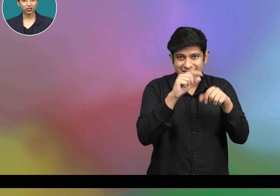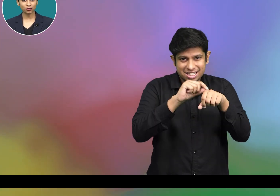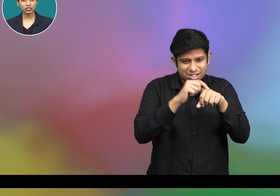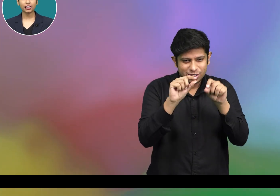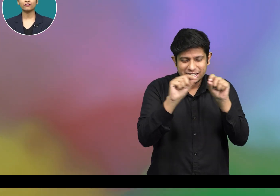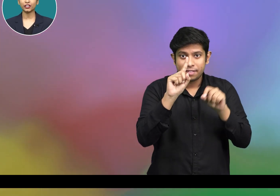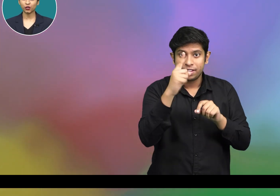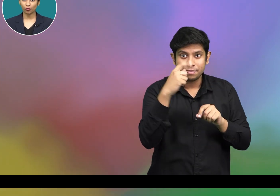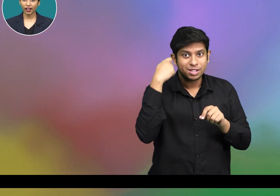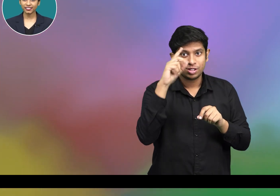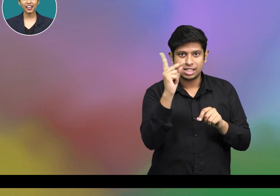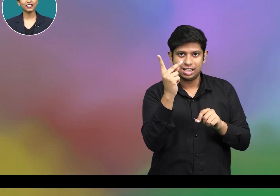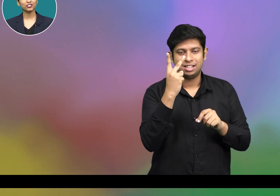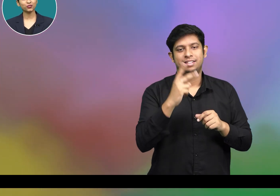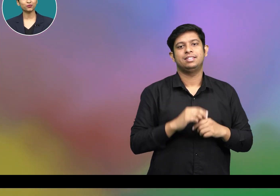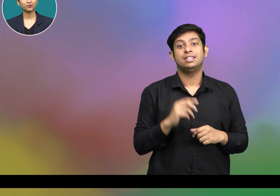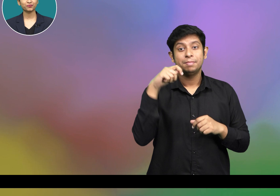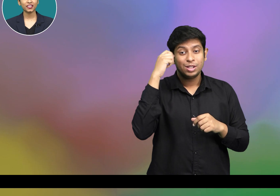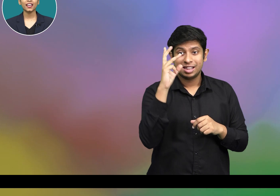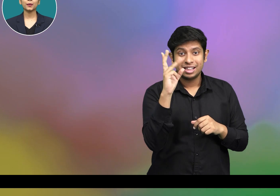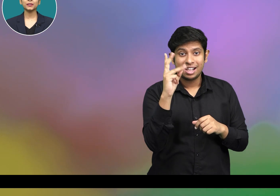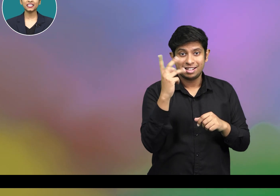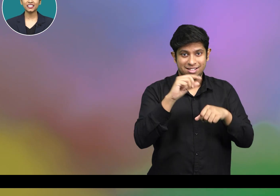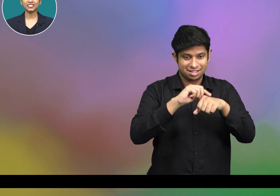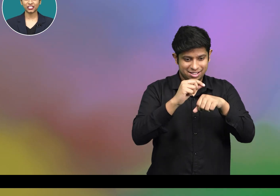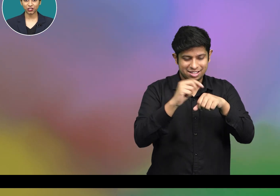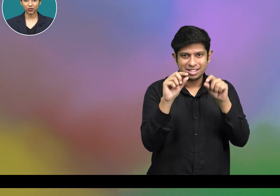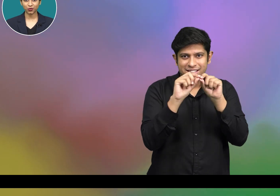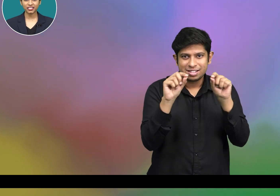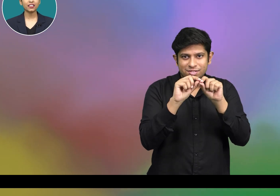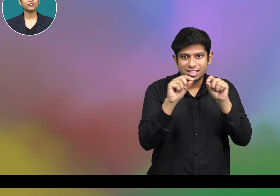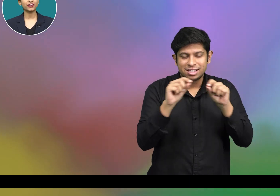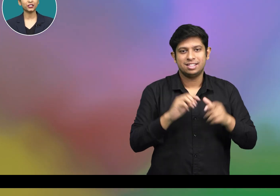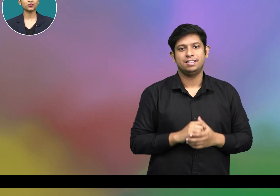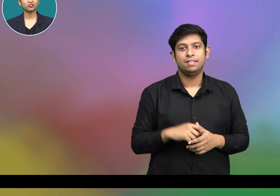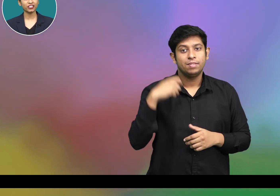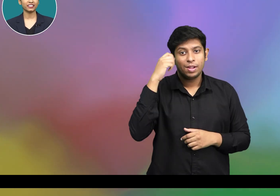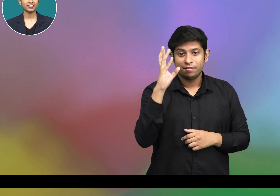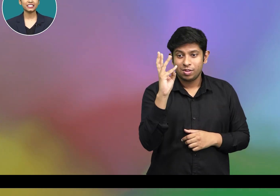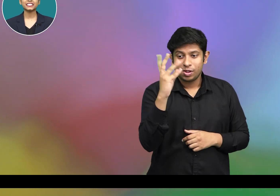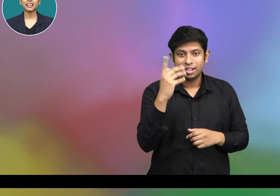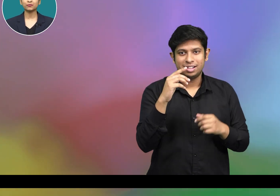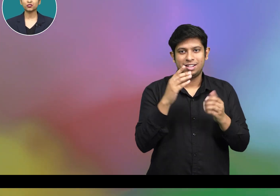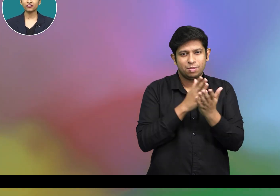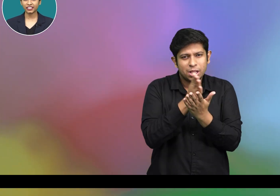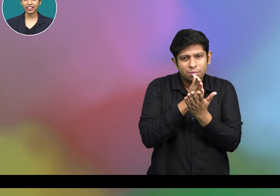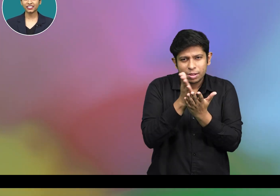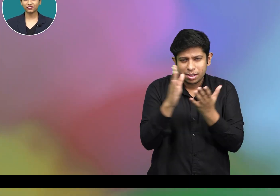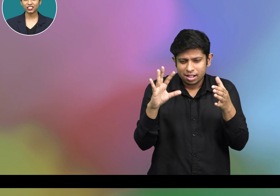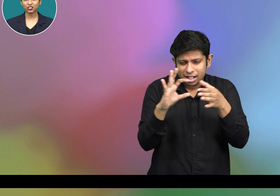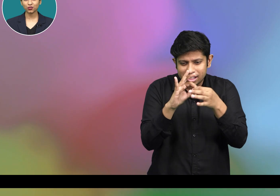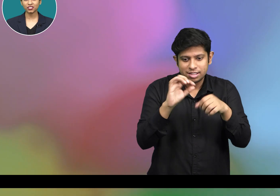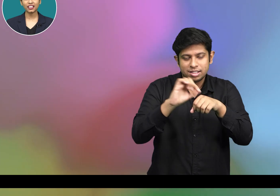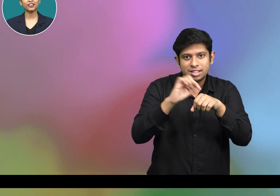Plant tissues in video 1 and 2. Epithelial tissues in video 3. Types of